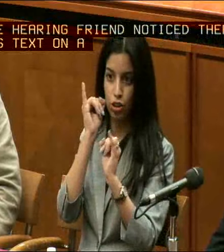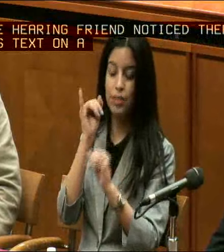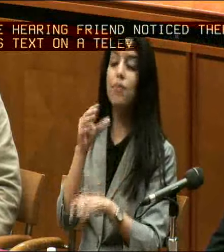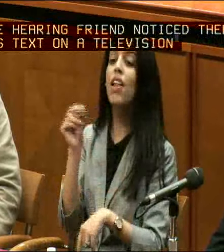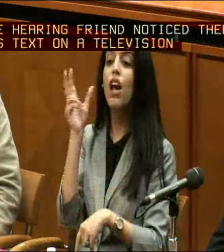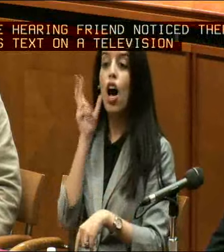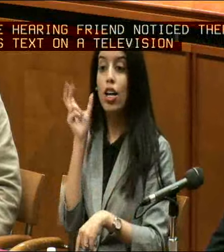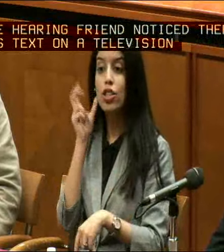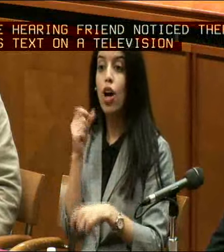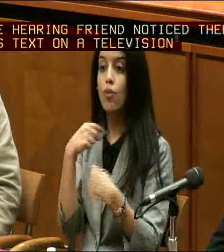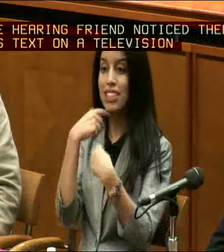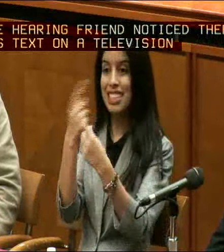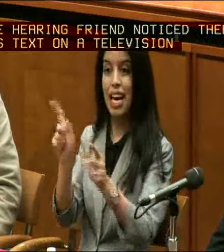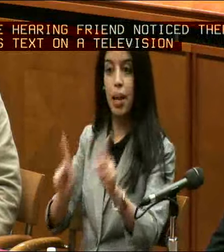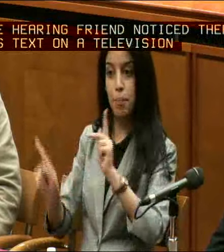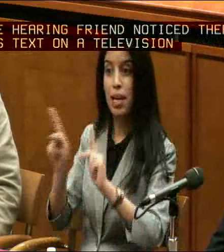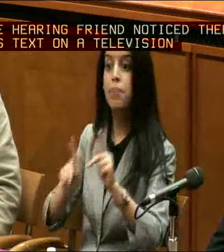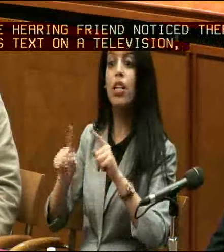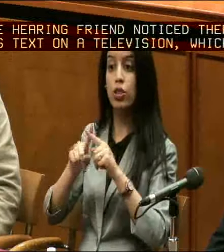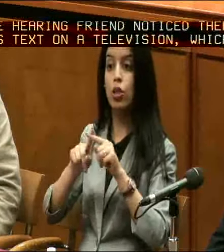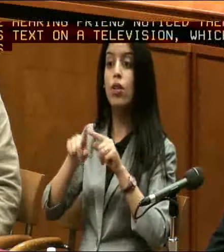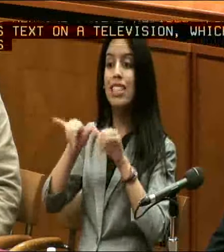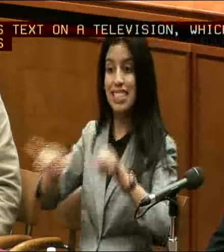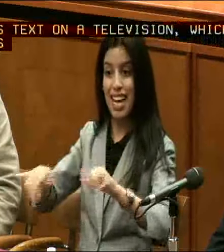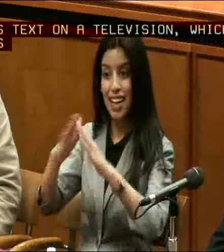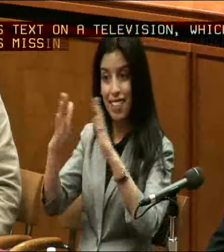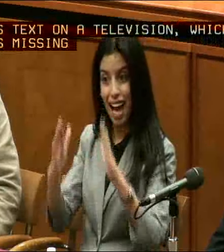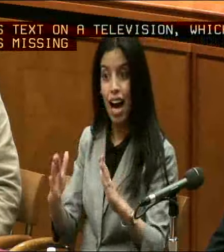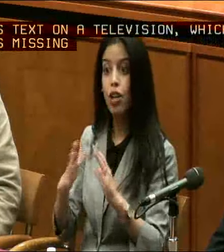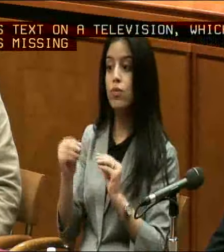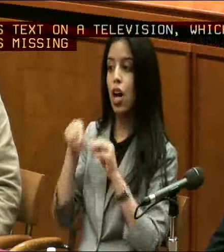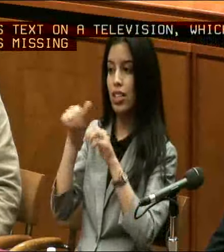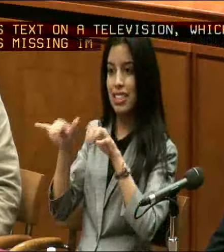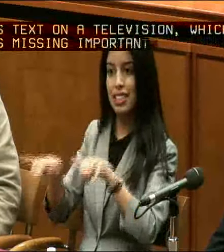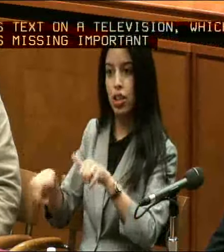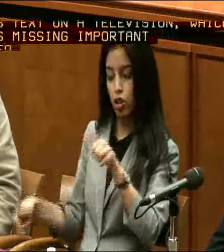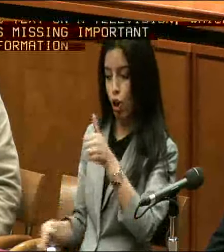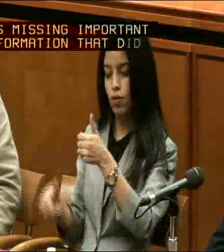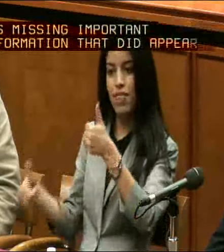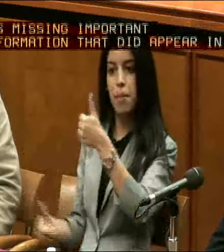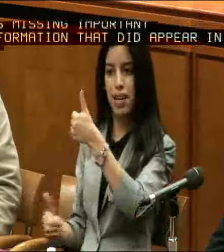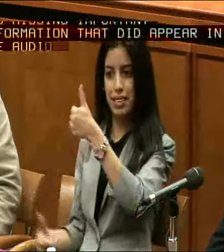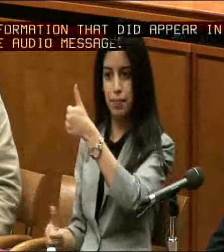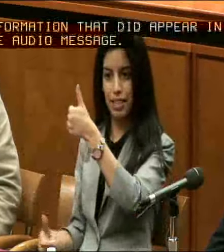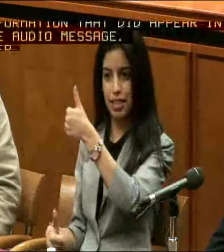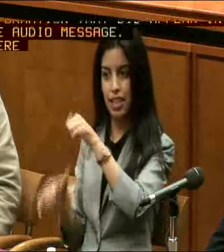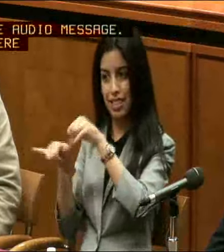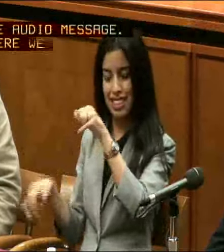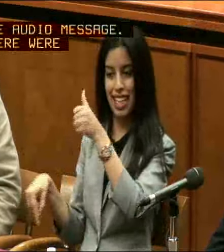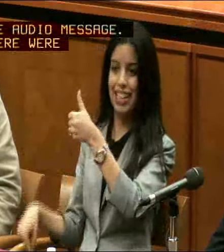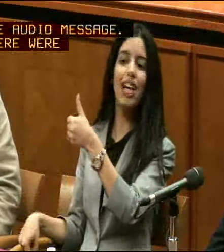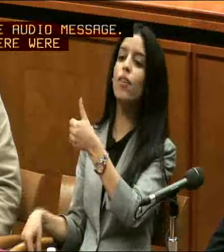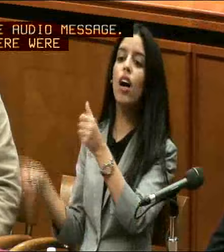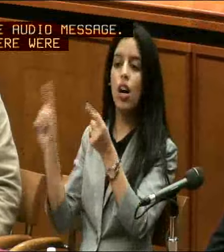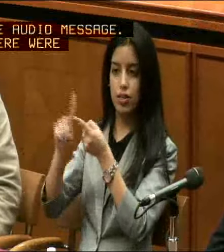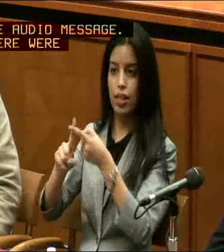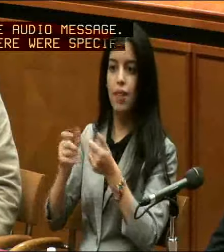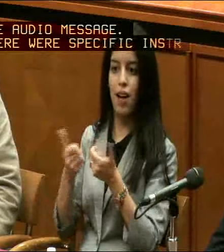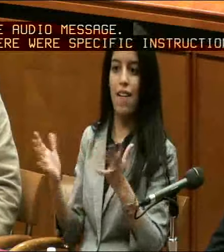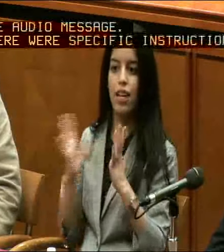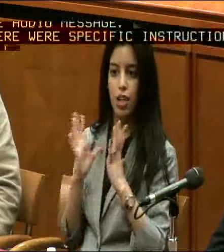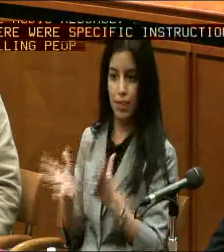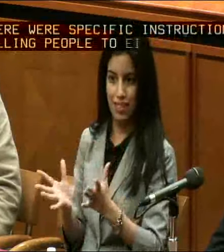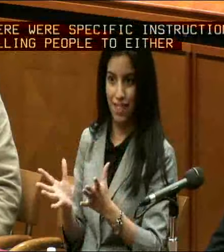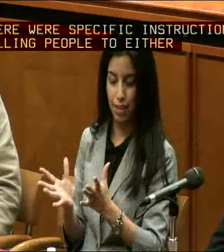audio message. There were specific instructions telling people to either stay and shelter in their homes or to move to their basements in